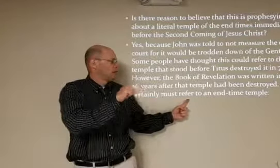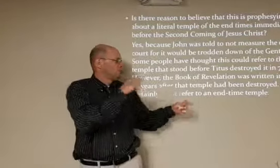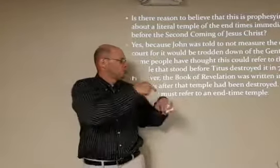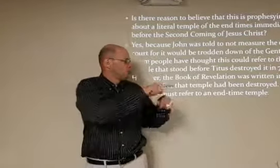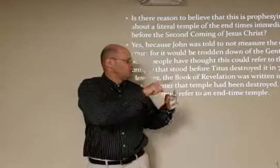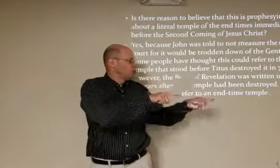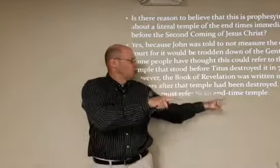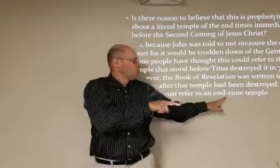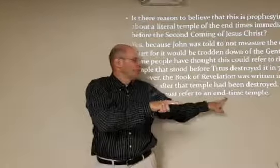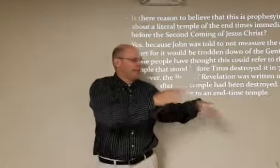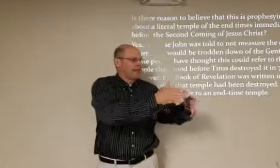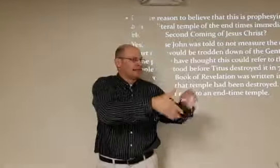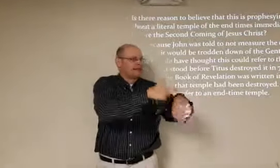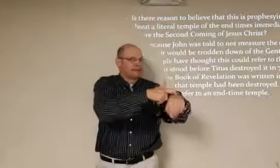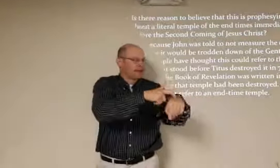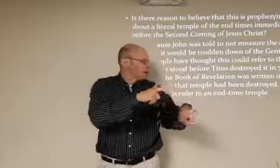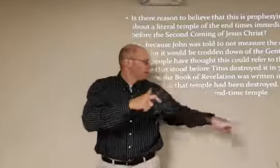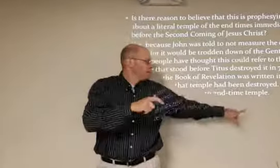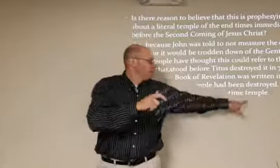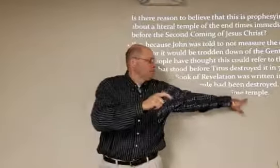This certainly must refer to an end-time temple.